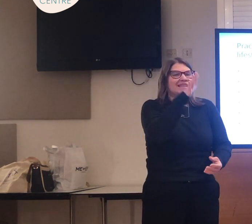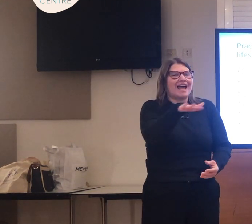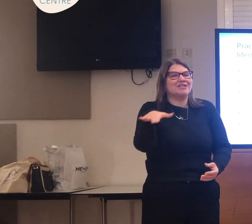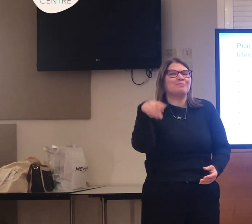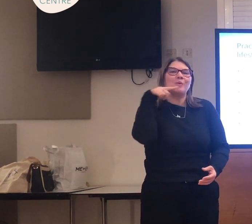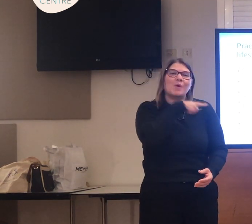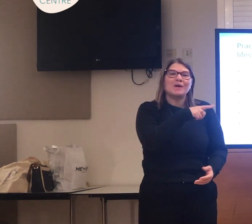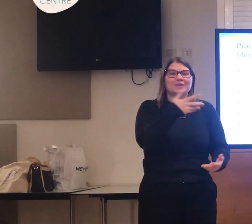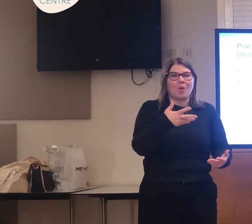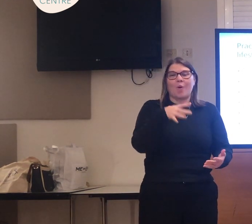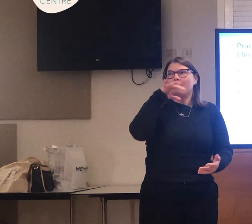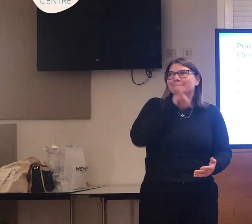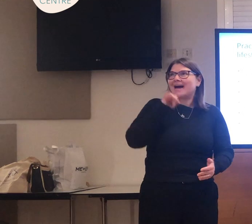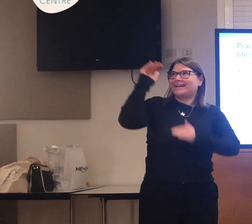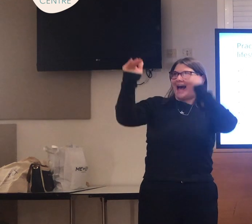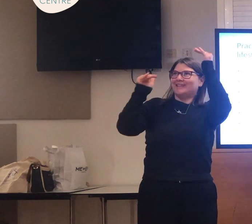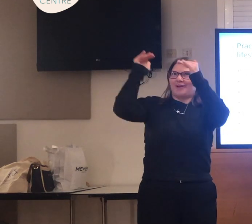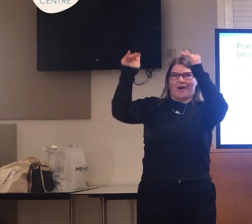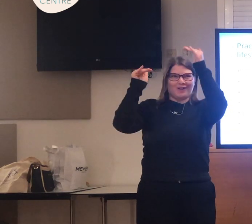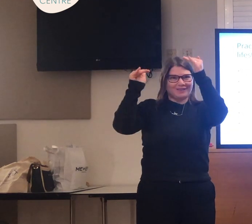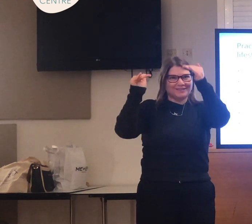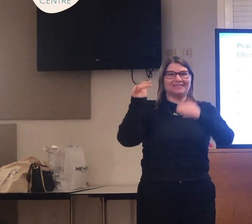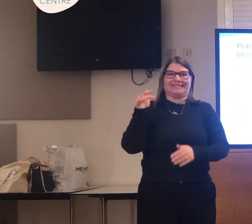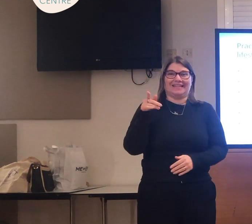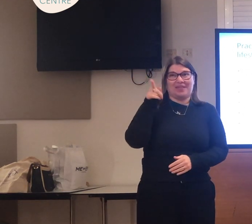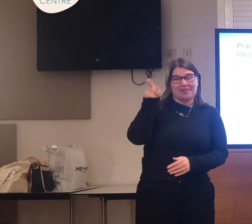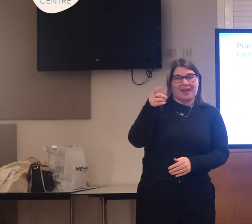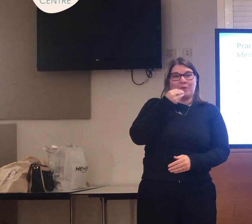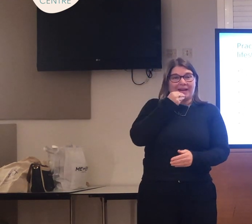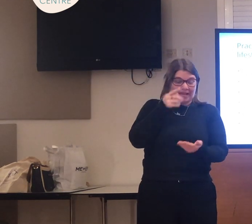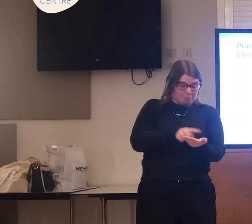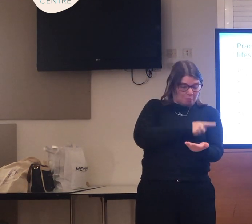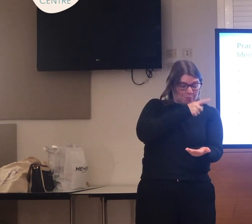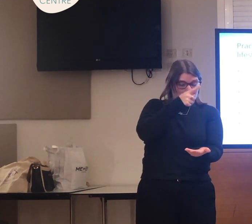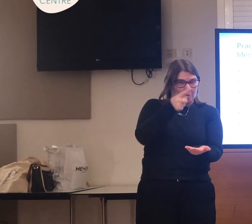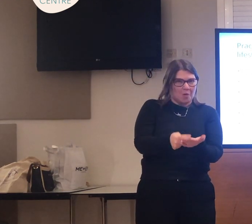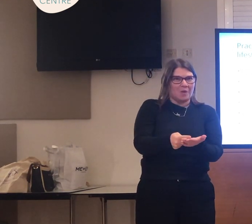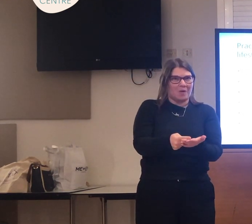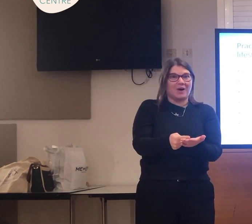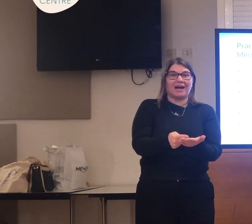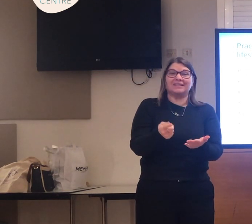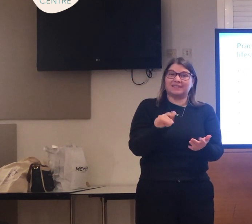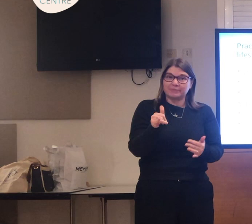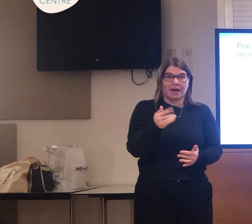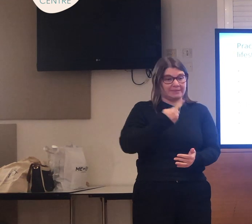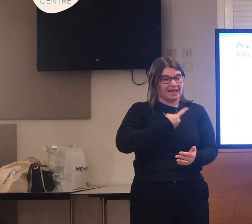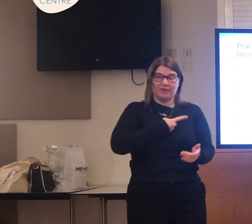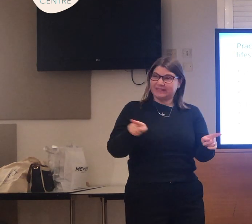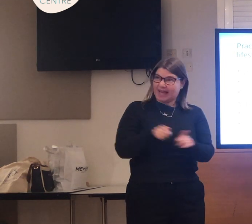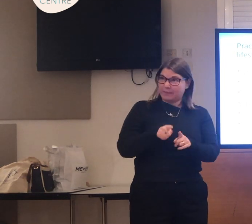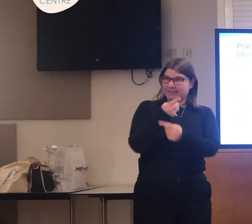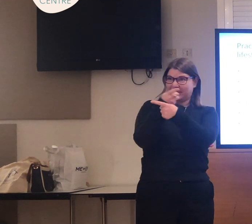men, you will probably give yourself the same amount of food as them, and you don't need it.